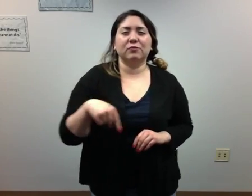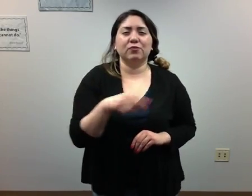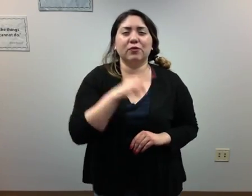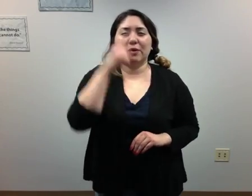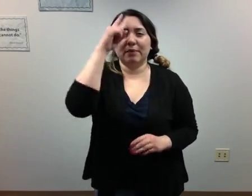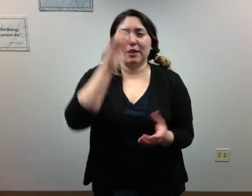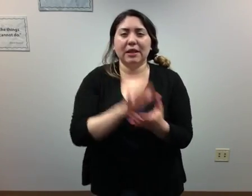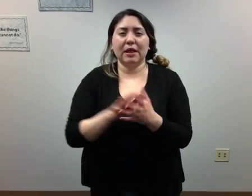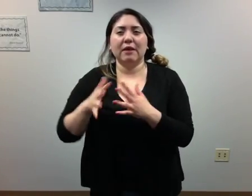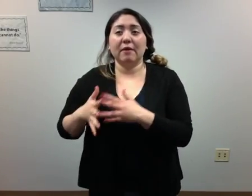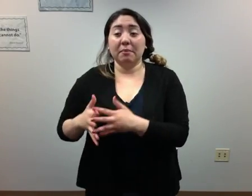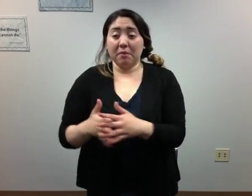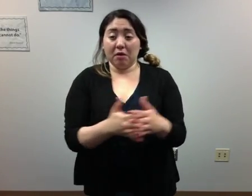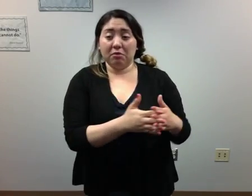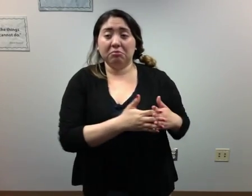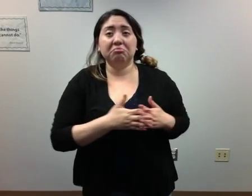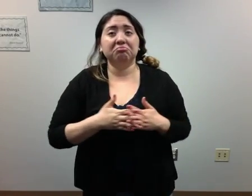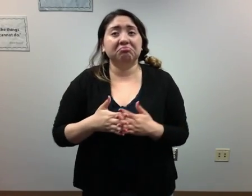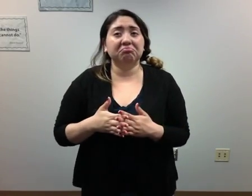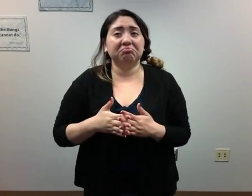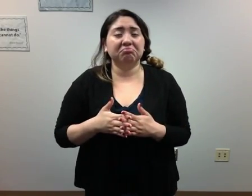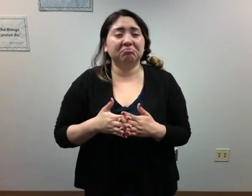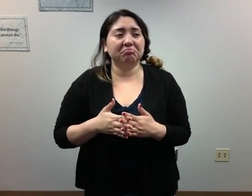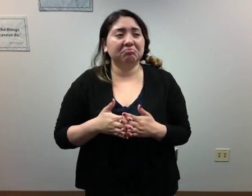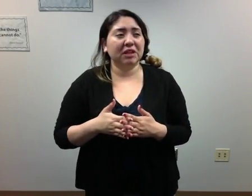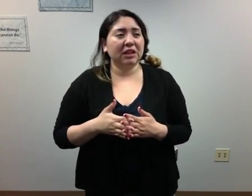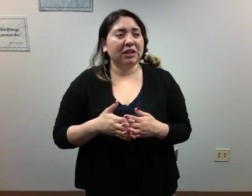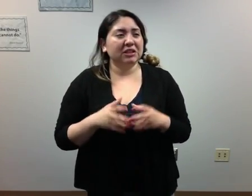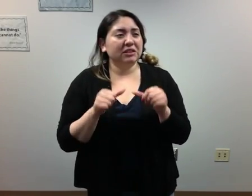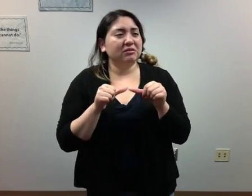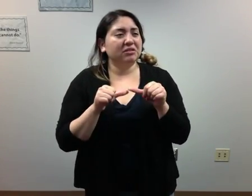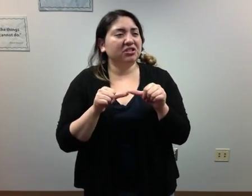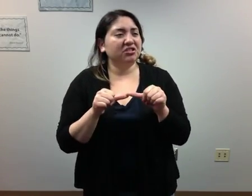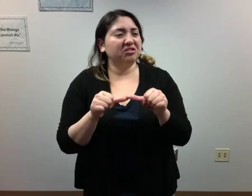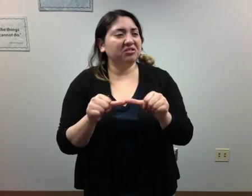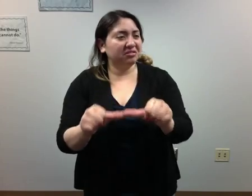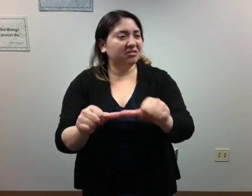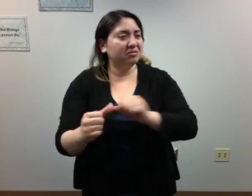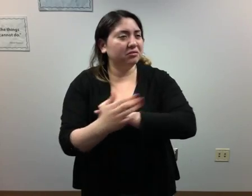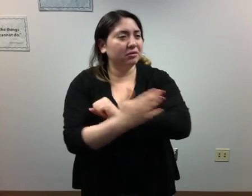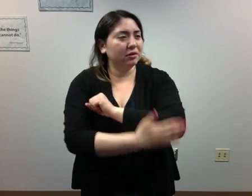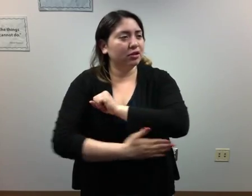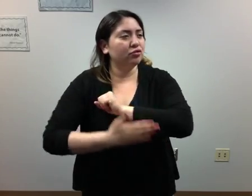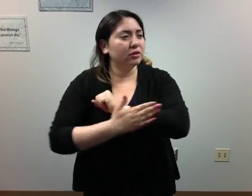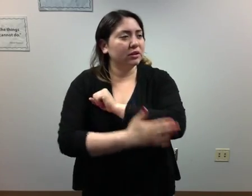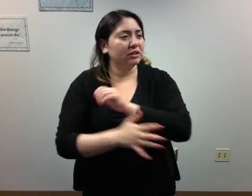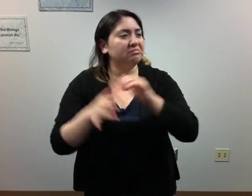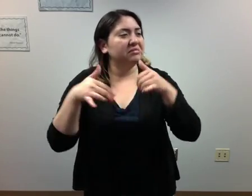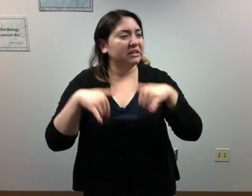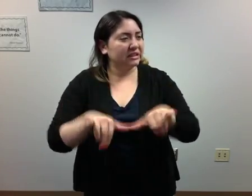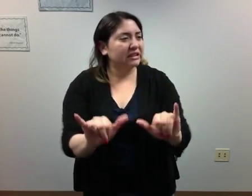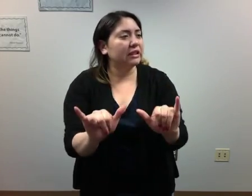We believe that America is still a country where there is more to